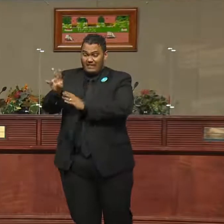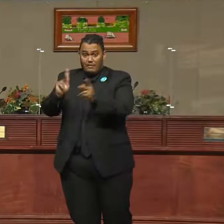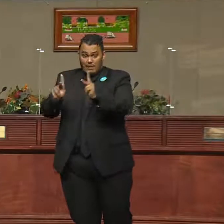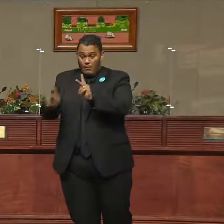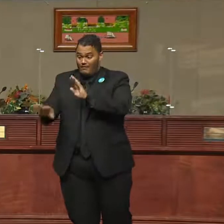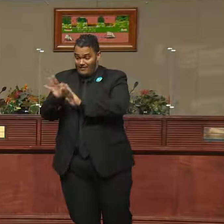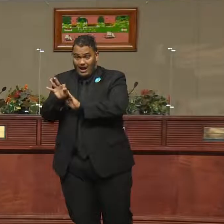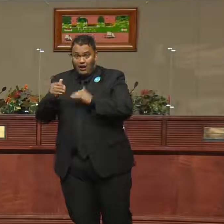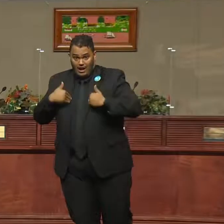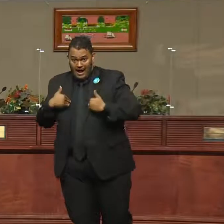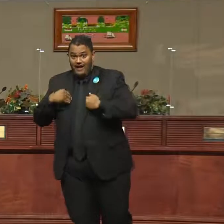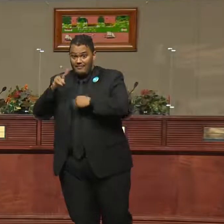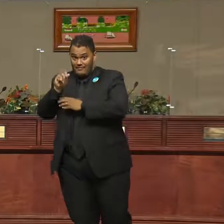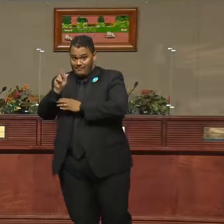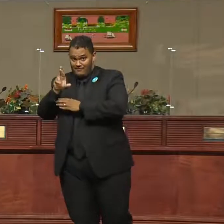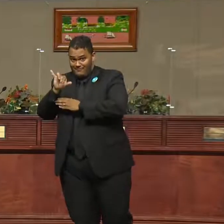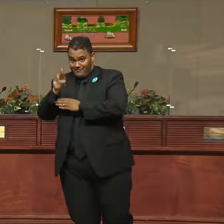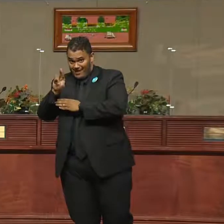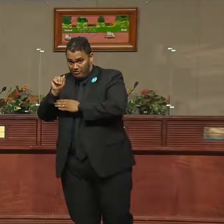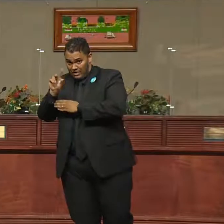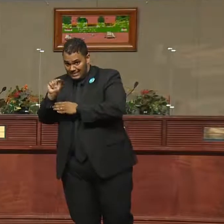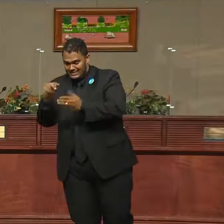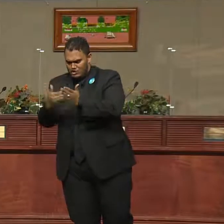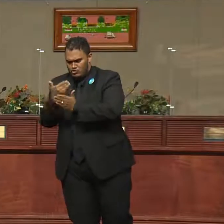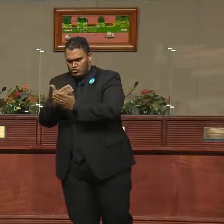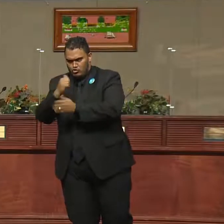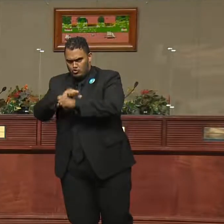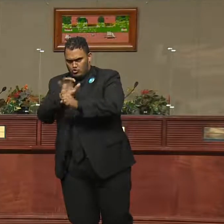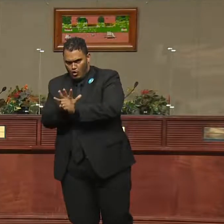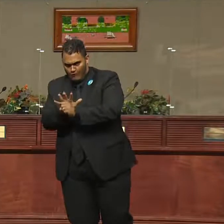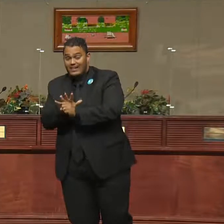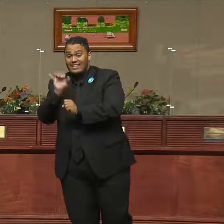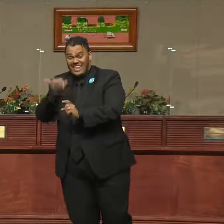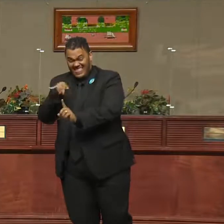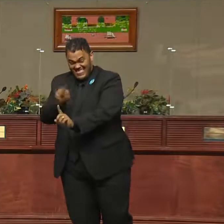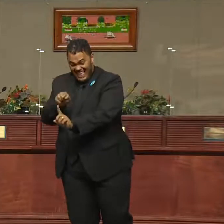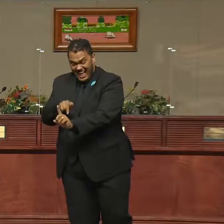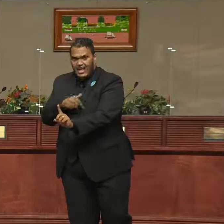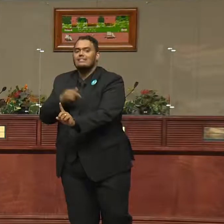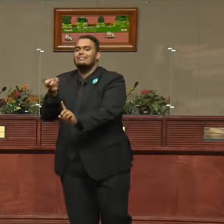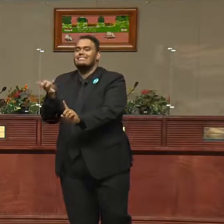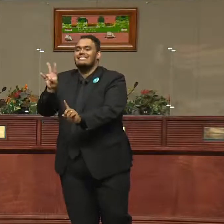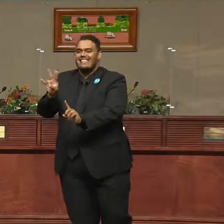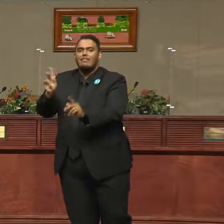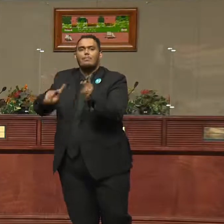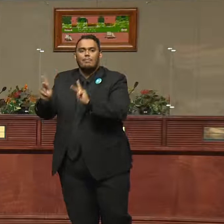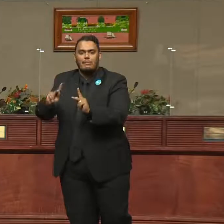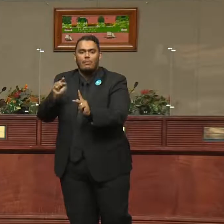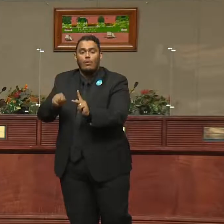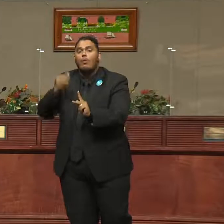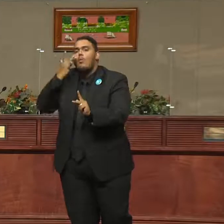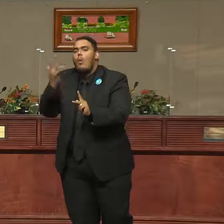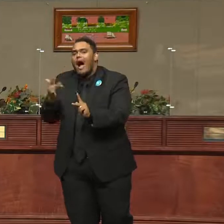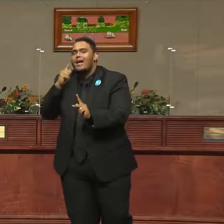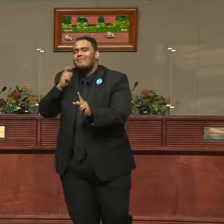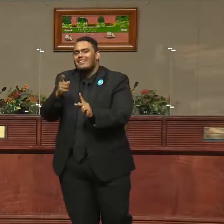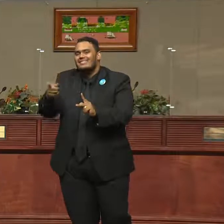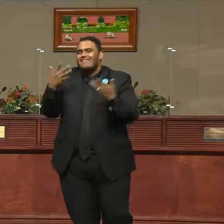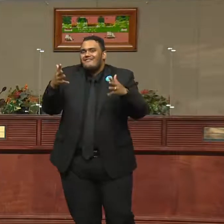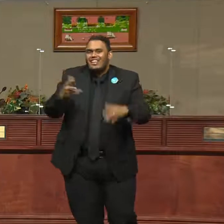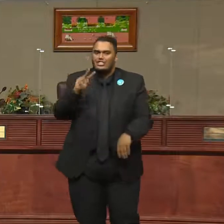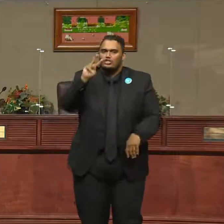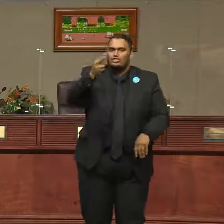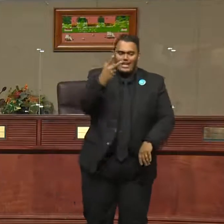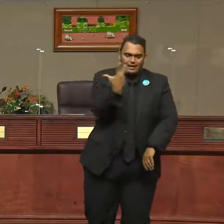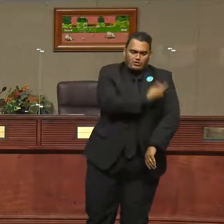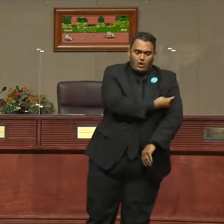the total doses administered in our county, and we know that we are under-reporting in this case because we still have not received